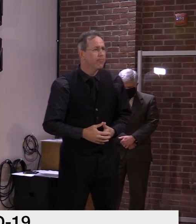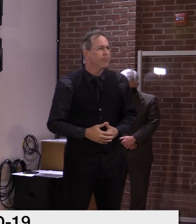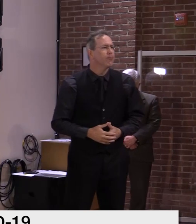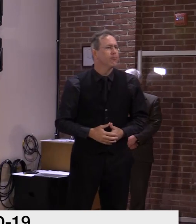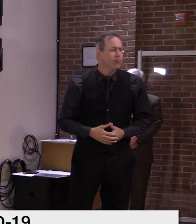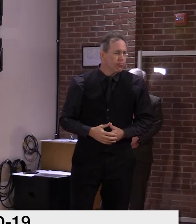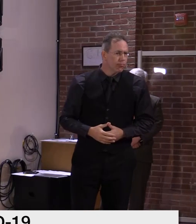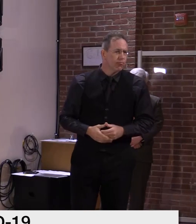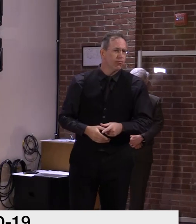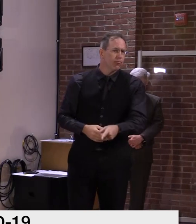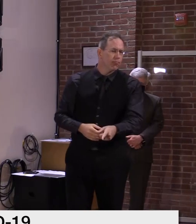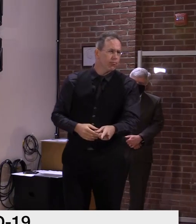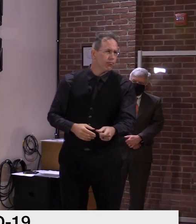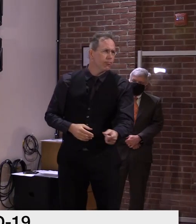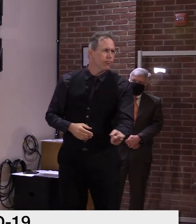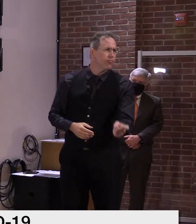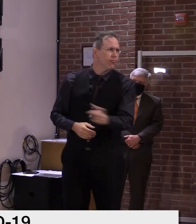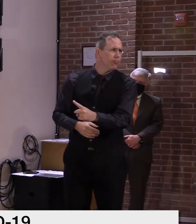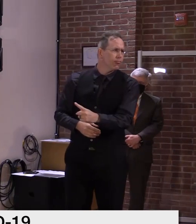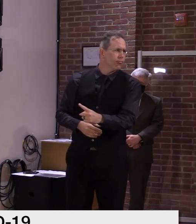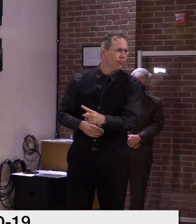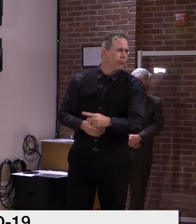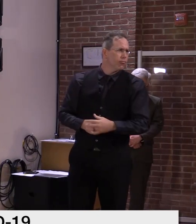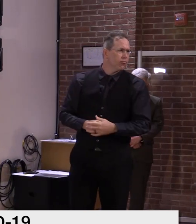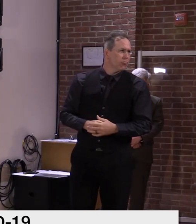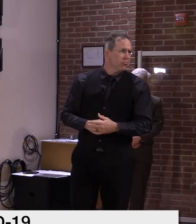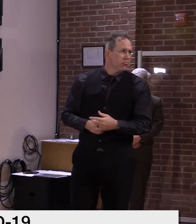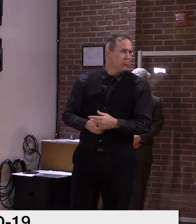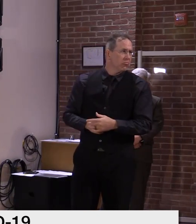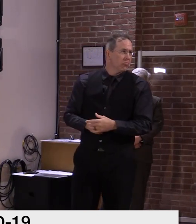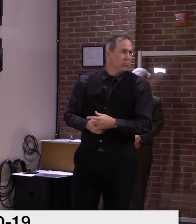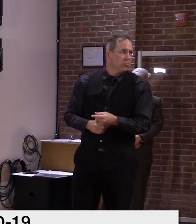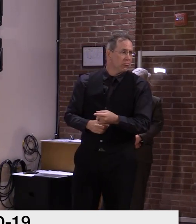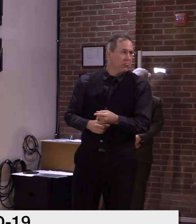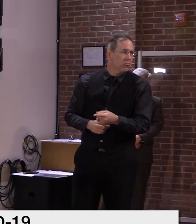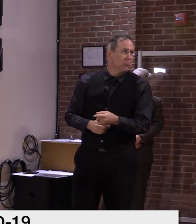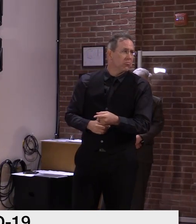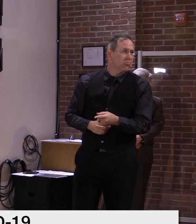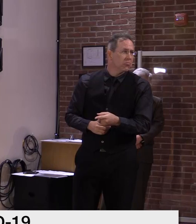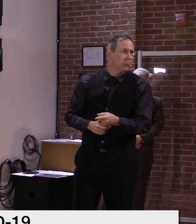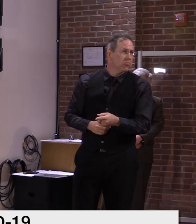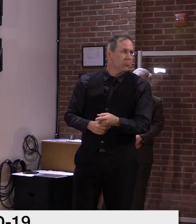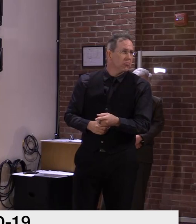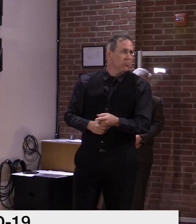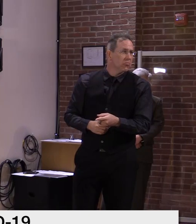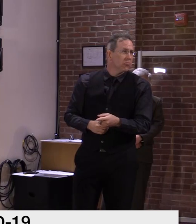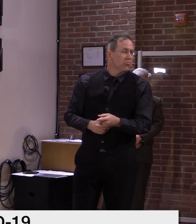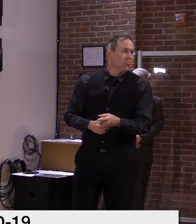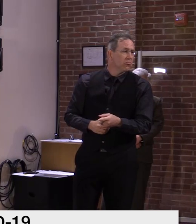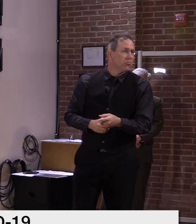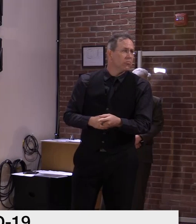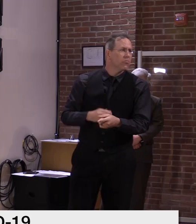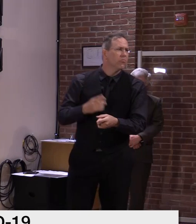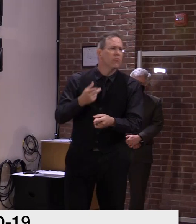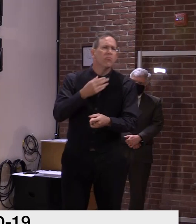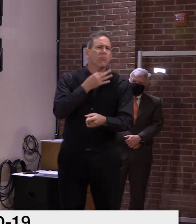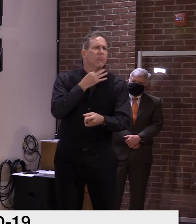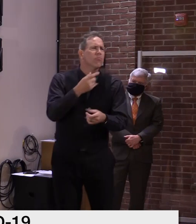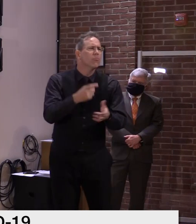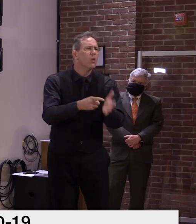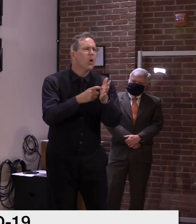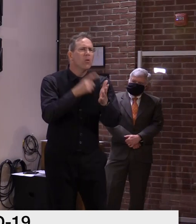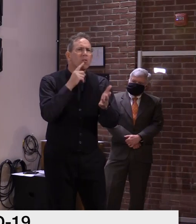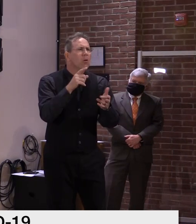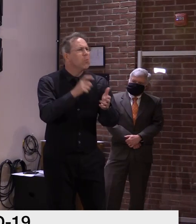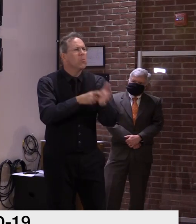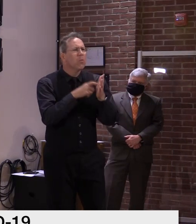They object to any sort of requirement to get a vaccine at school or in the workplace. What do you say to that?